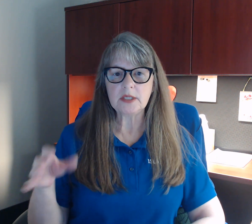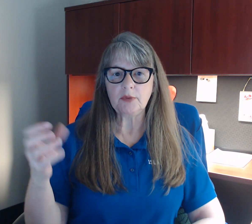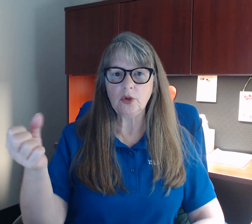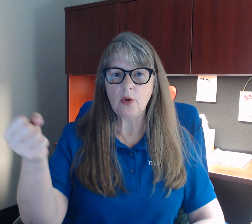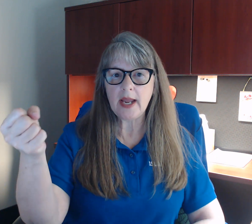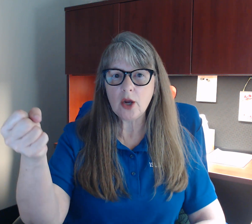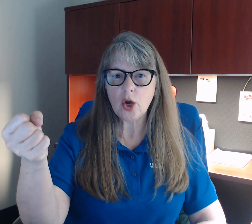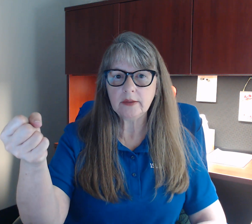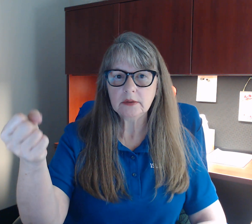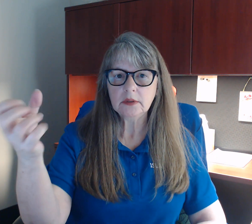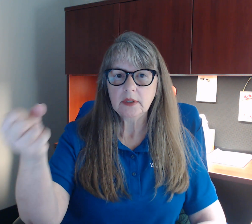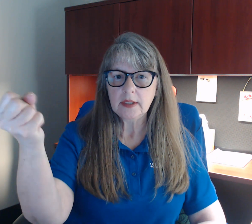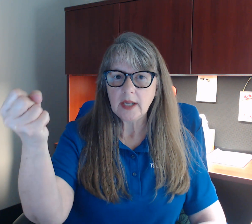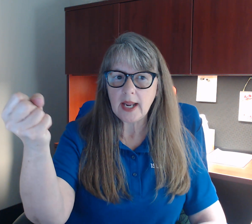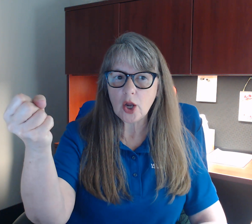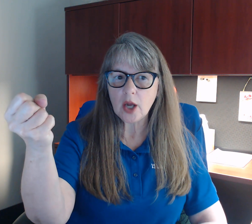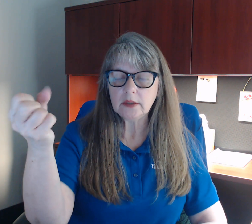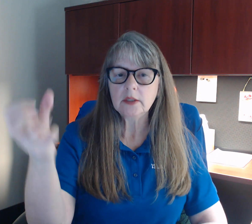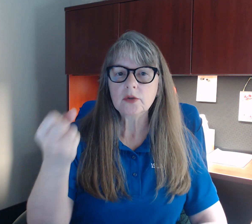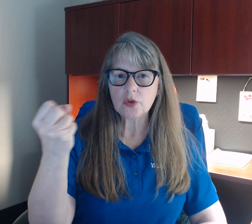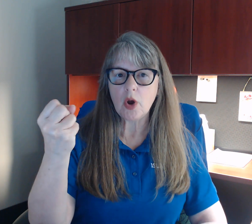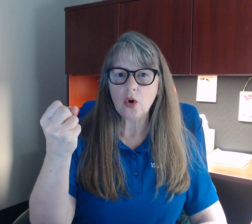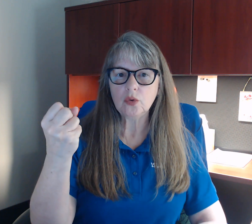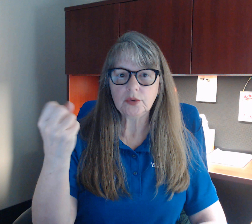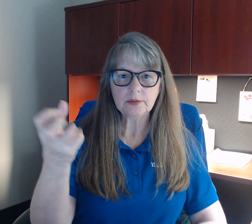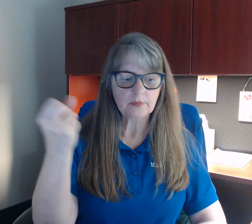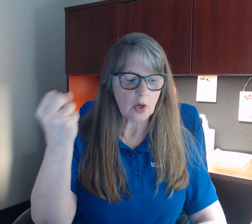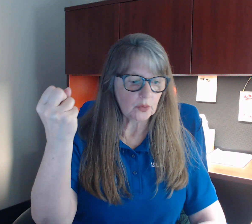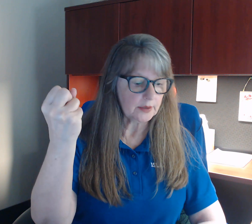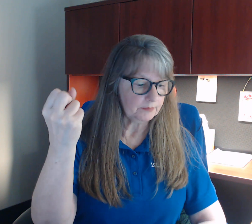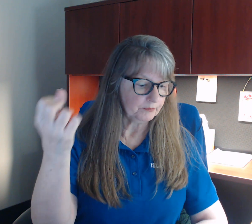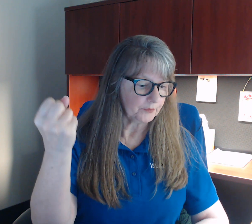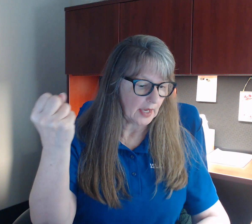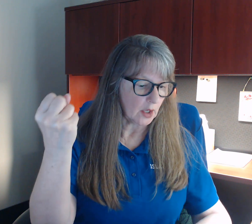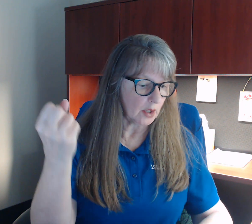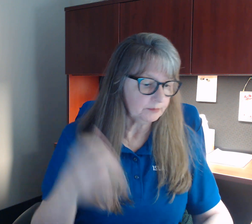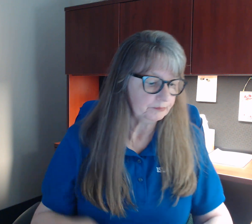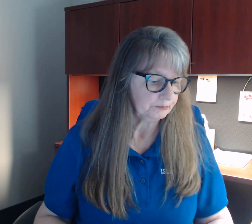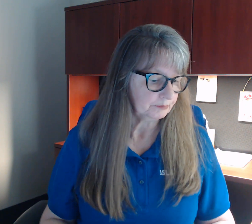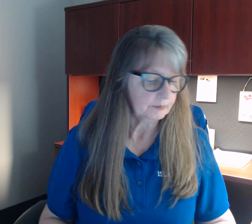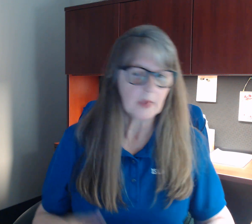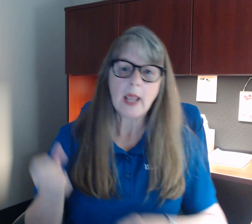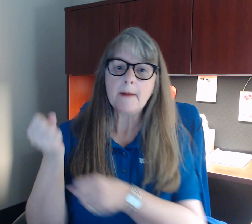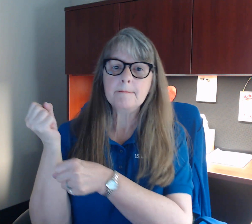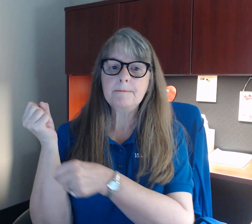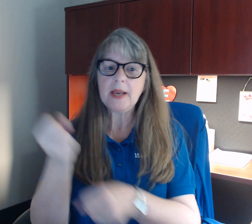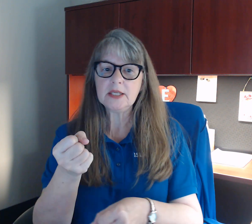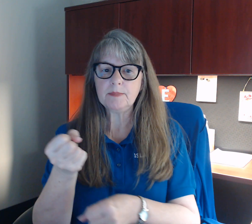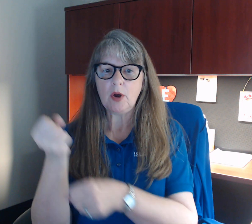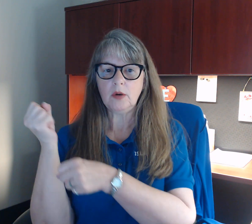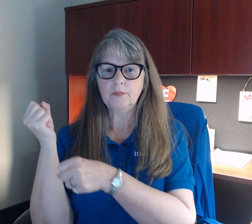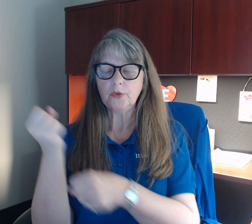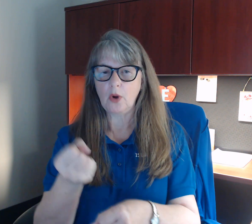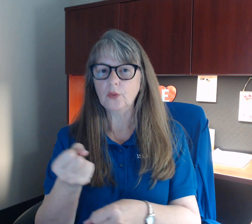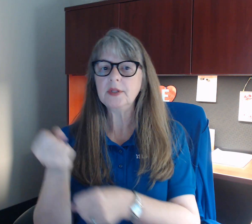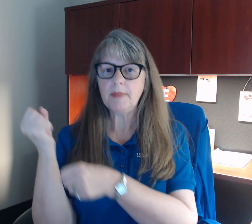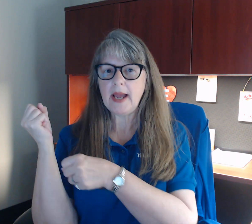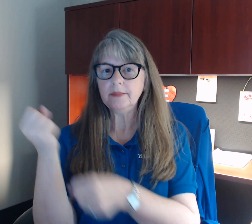you go, hang on. So hold it, hang on. Baseball, you're holding the bat,